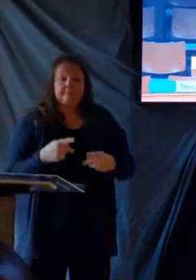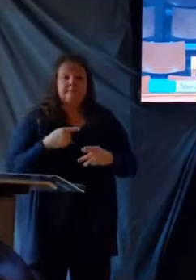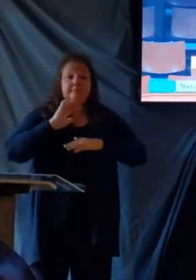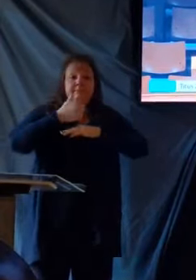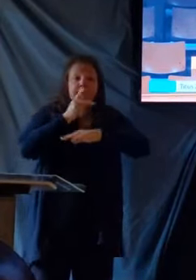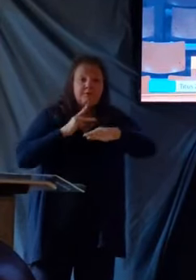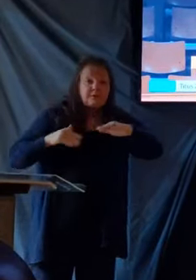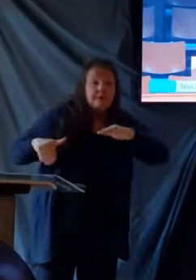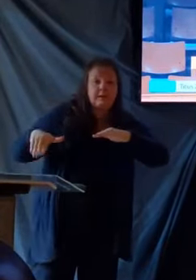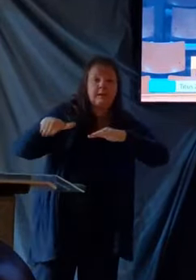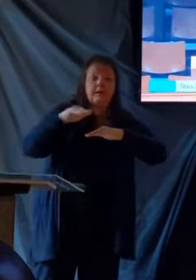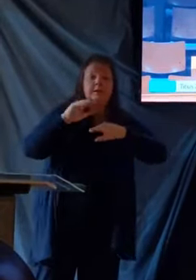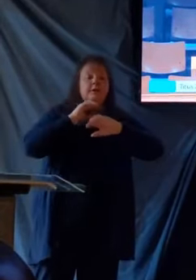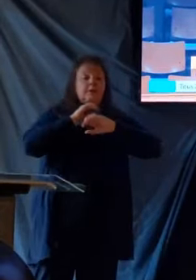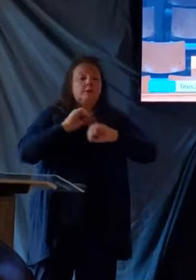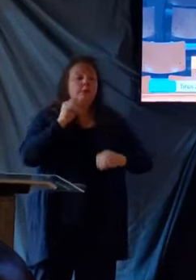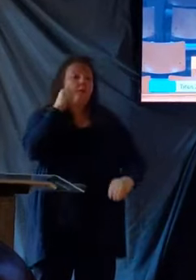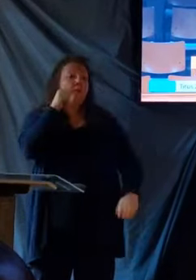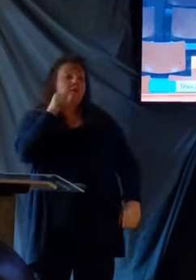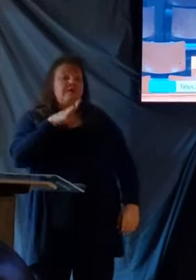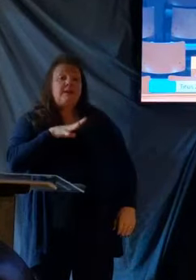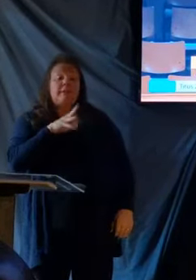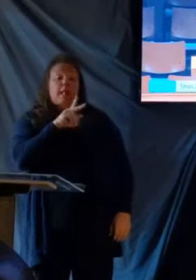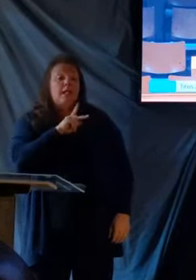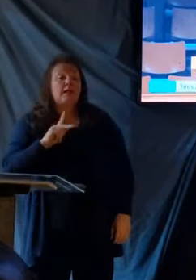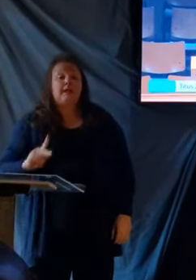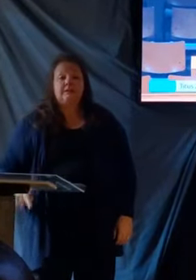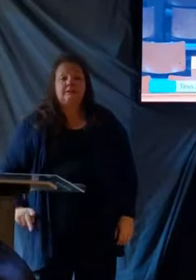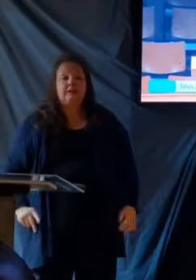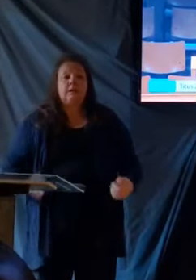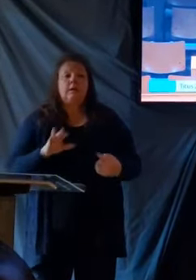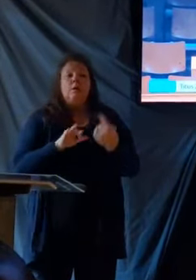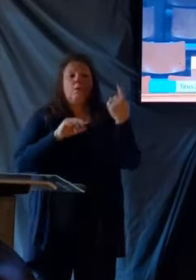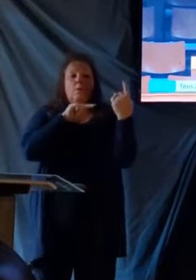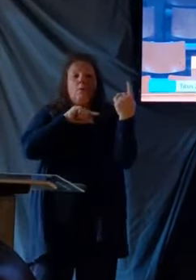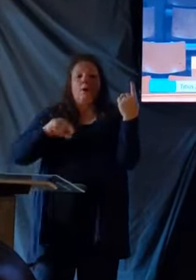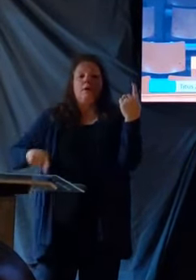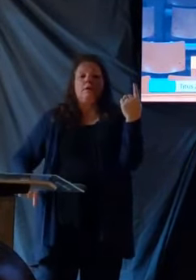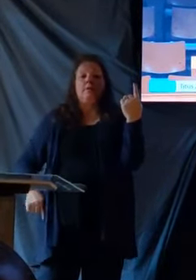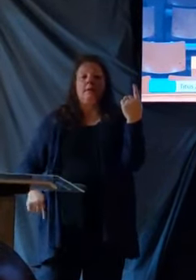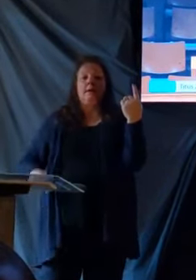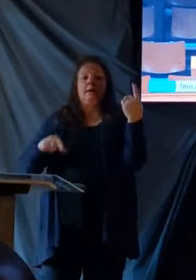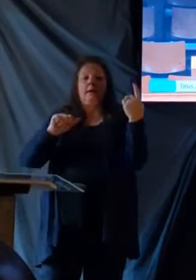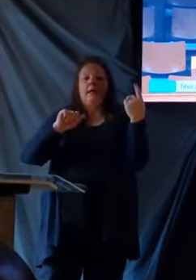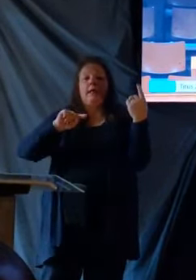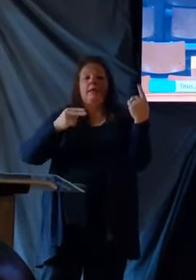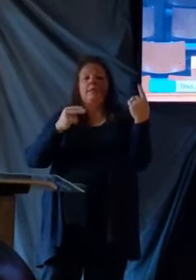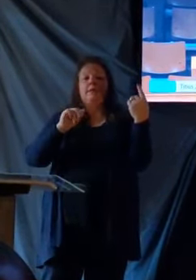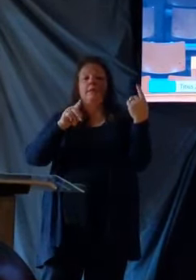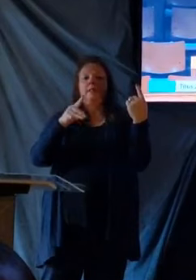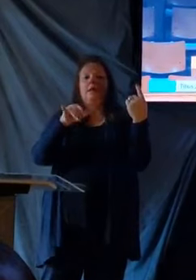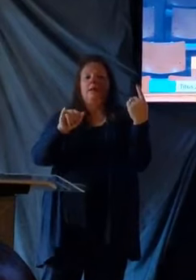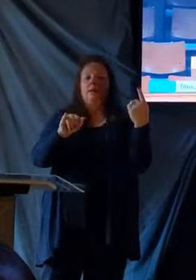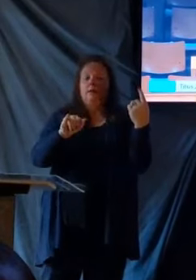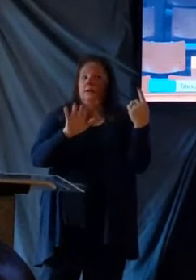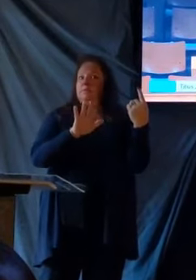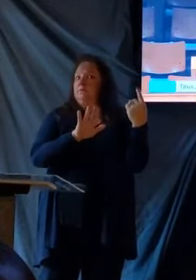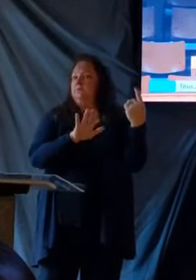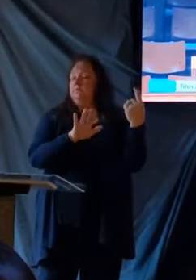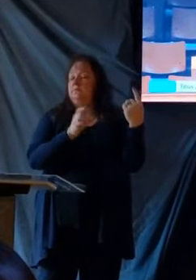kingdom. There are no female kings, except one queen, Athaliah, but that's in an